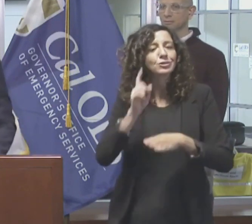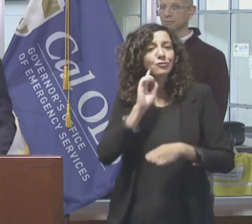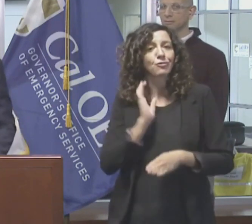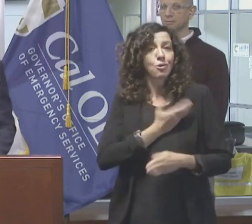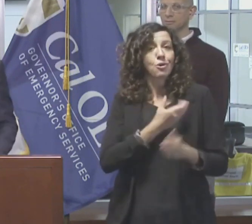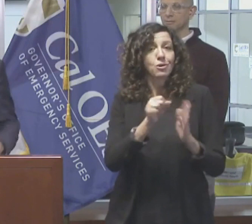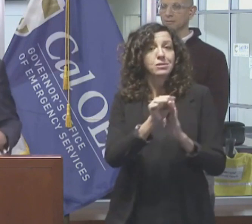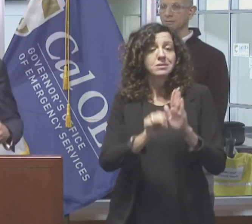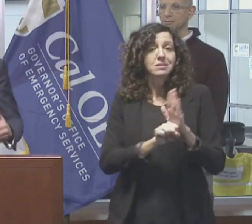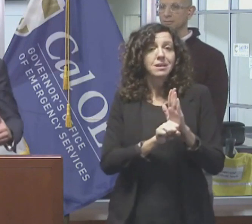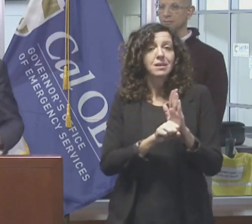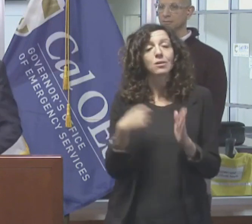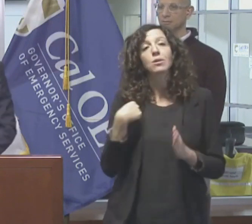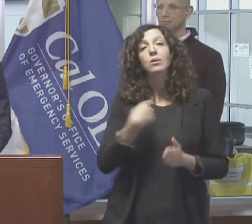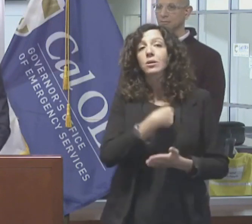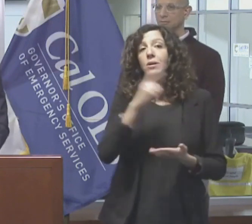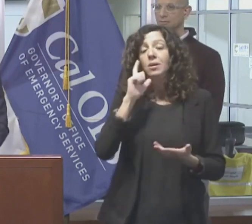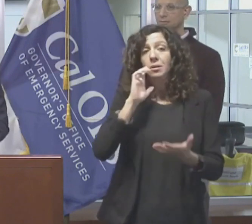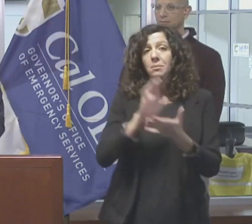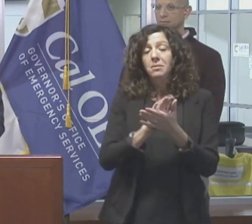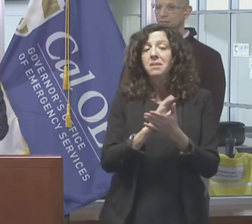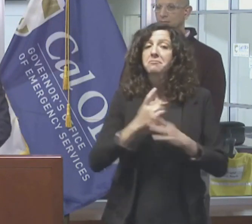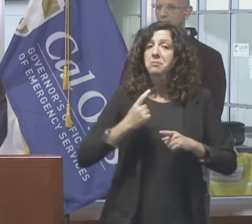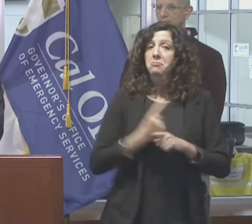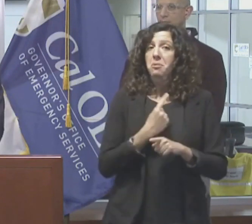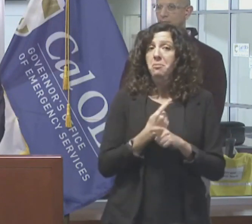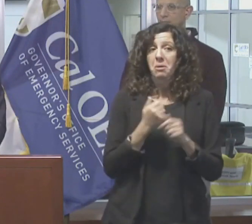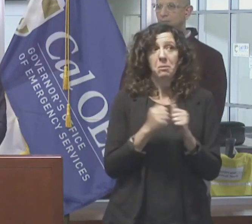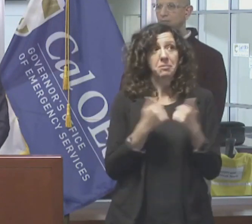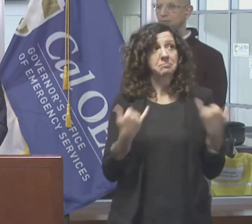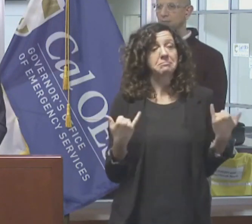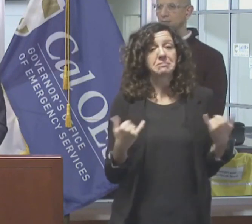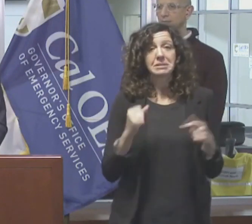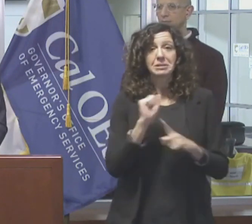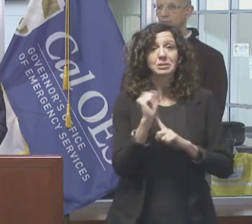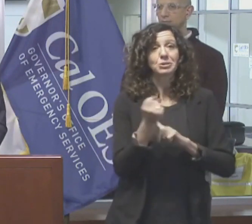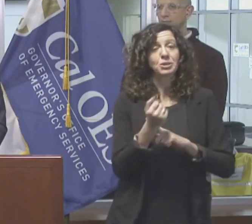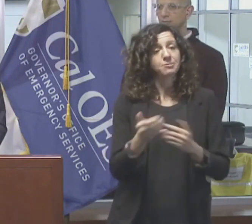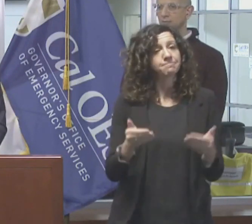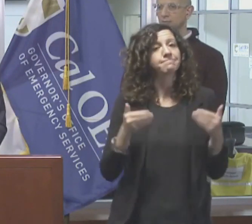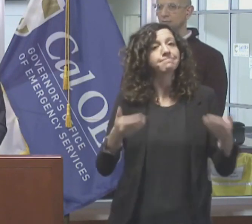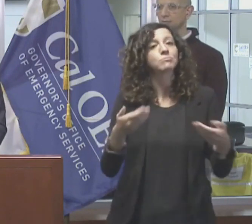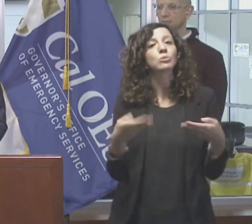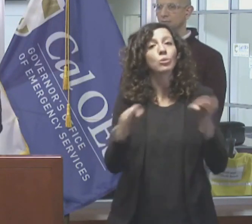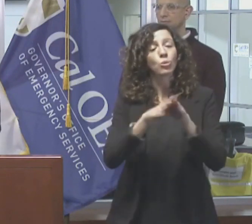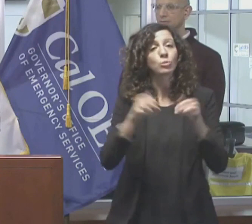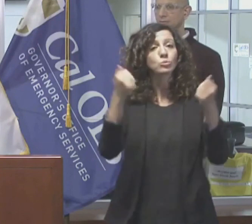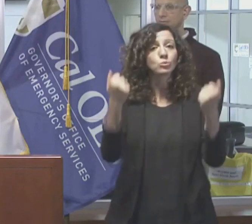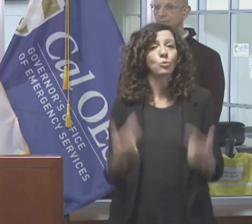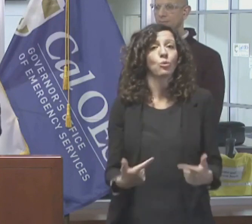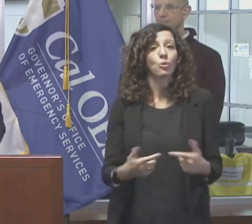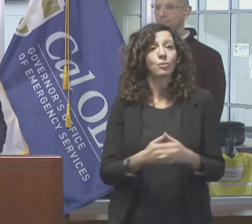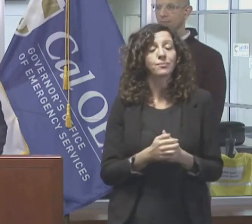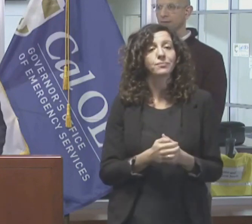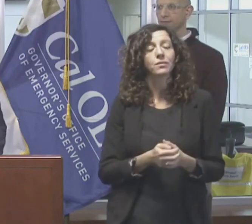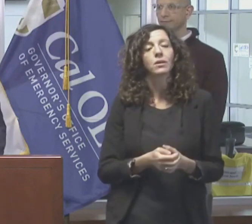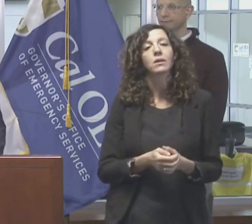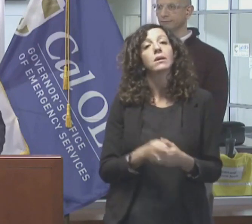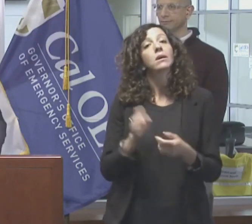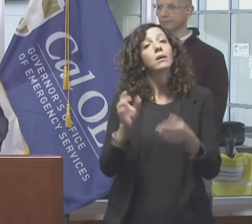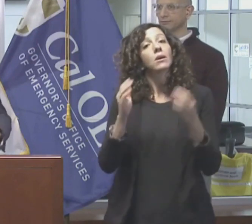state. And we believe that it's appropriate under the circumstances to move in that direction. As it relates to